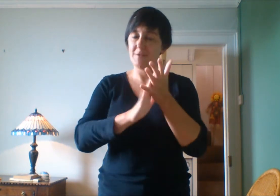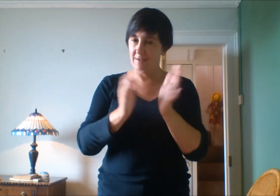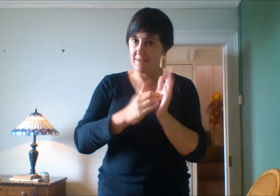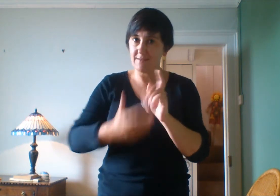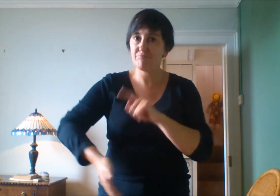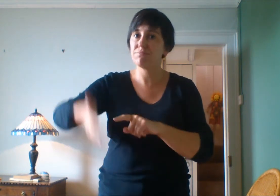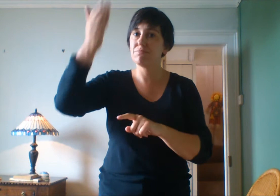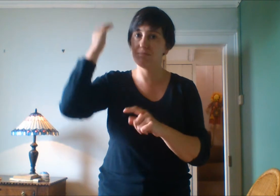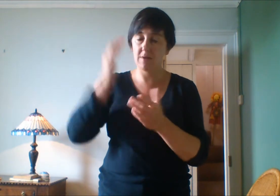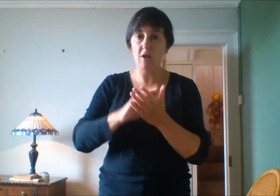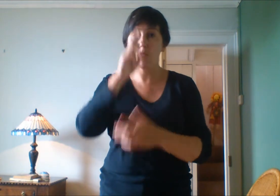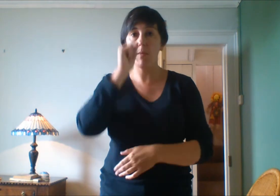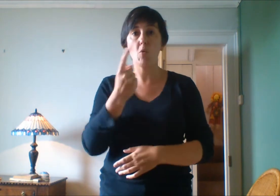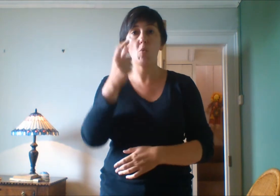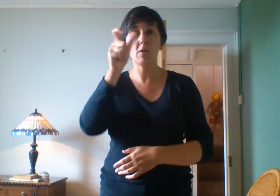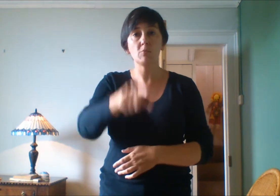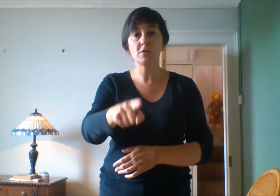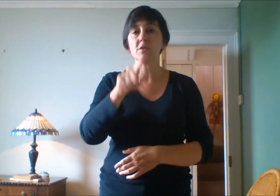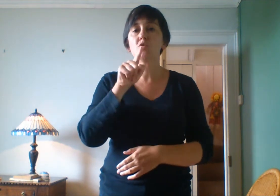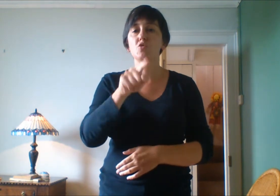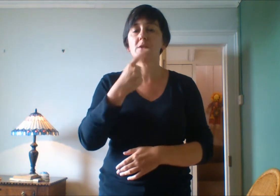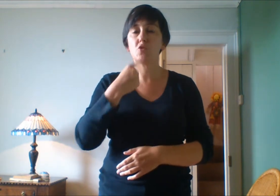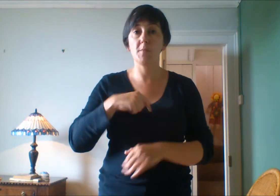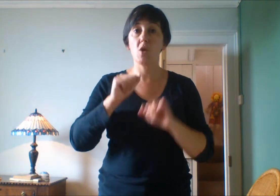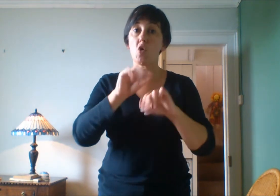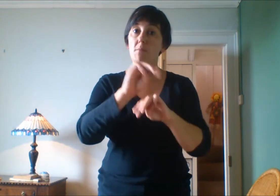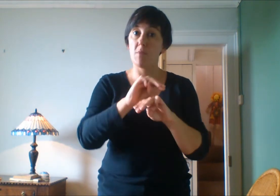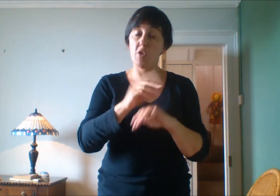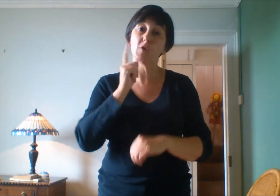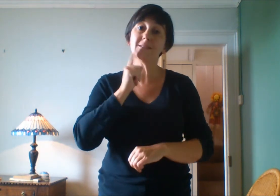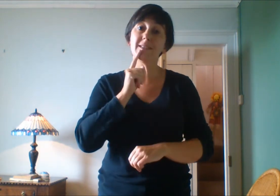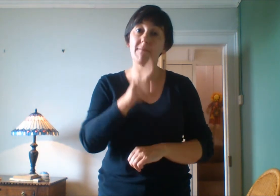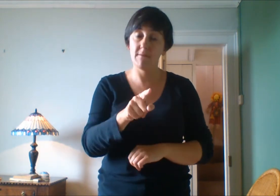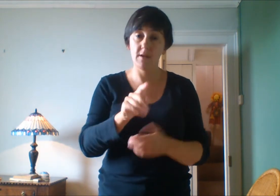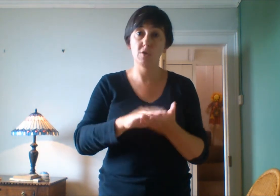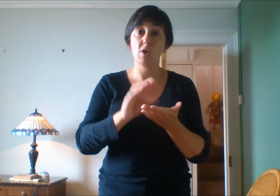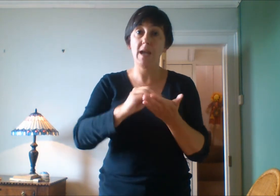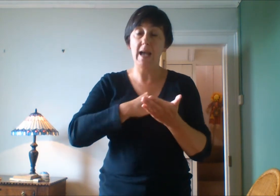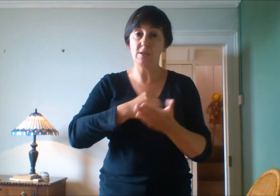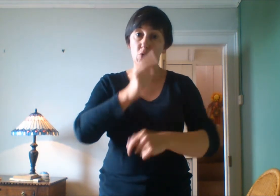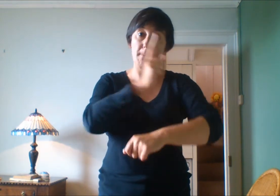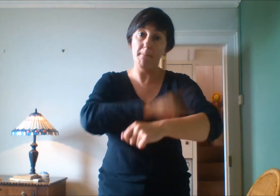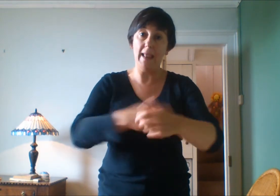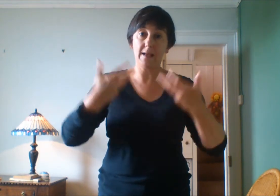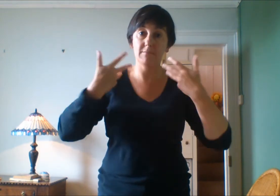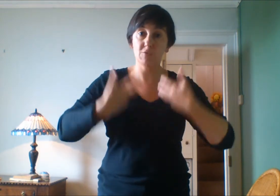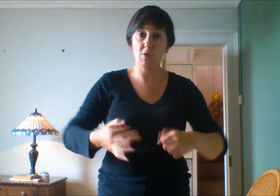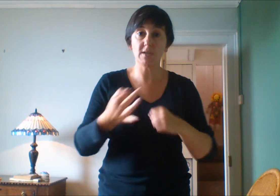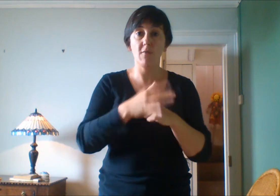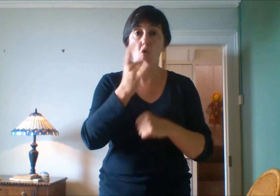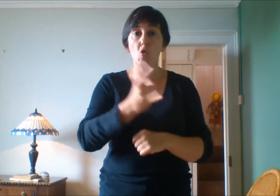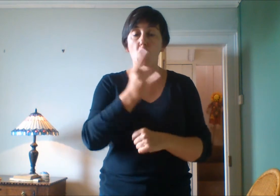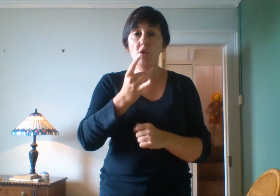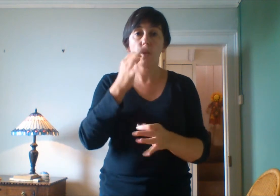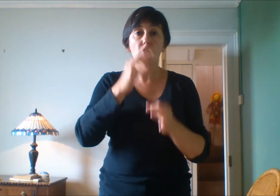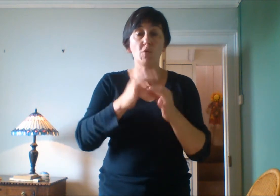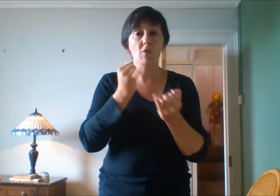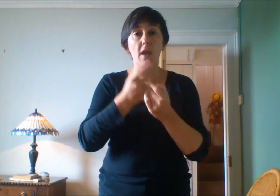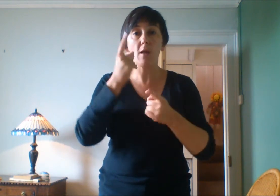I remember one person telling me that her mother, who was deaf, had to wear a black communion dress every morning because she was